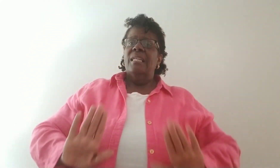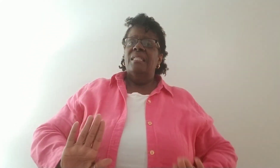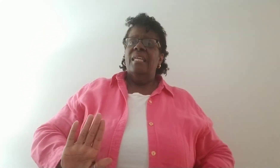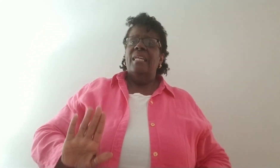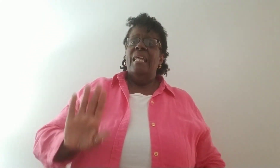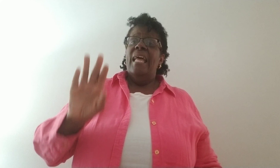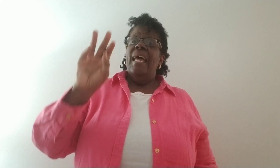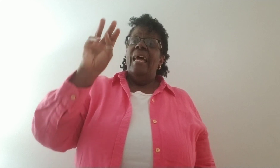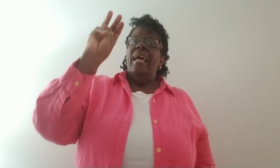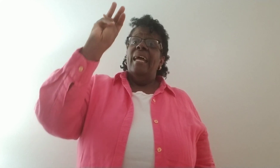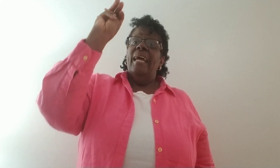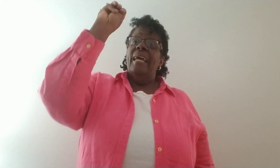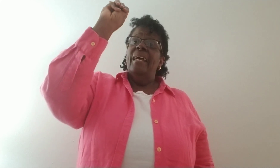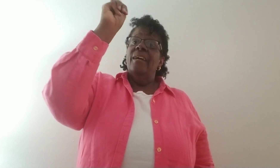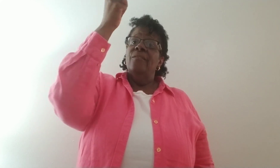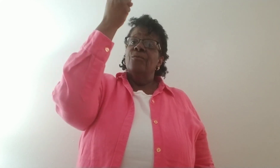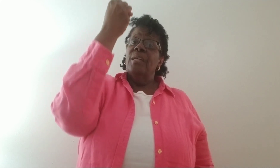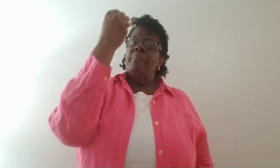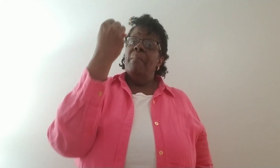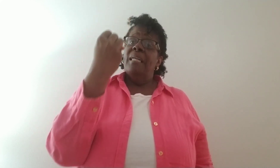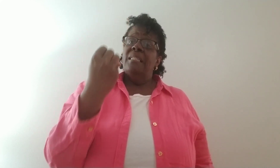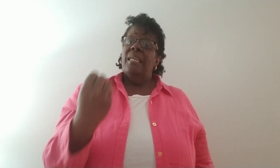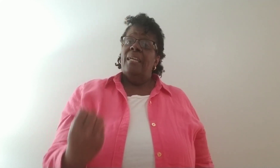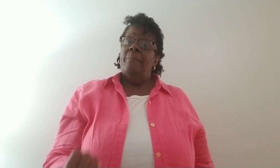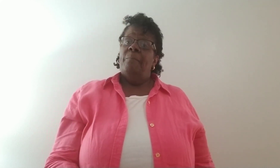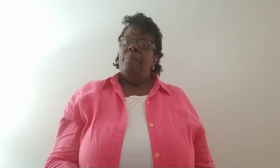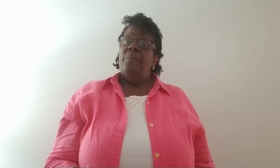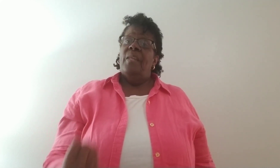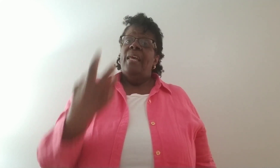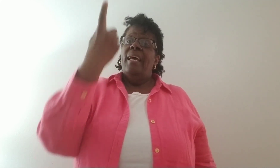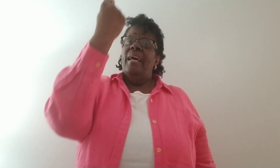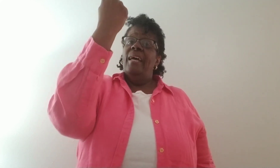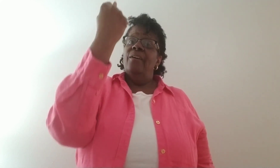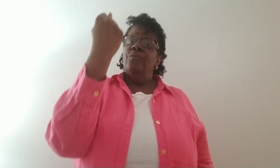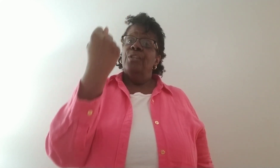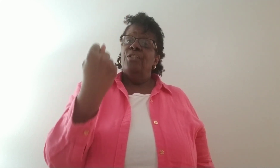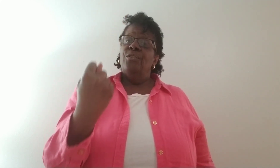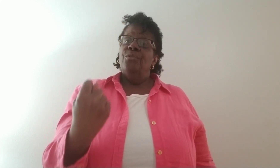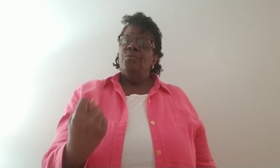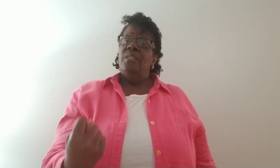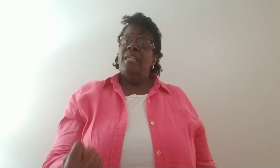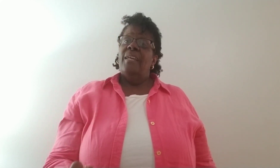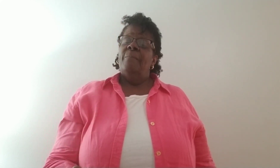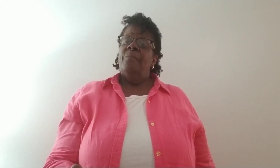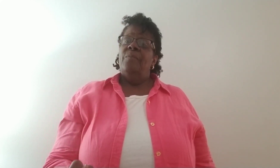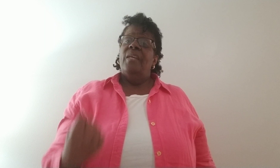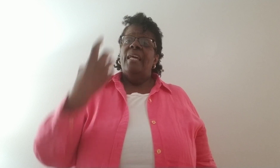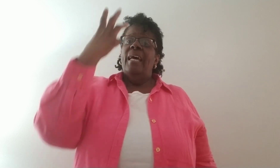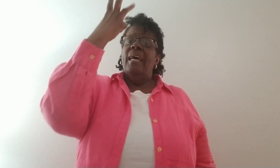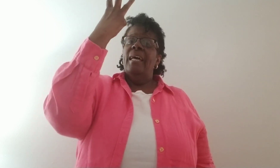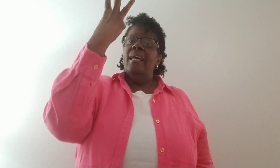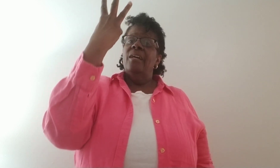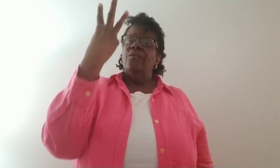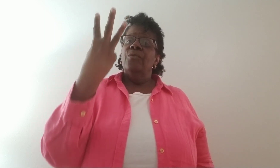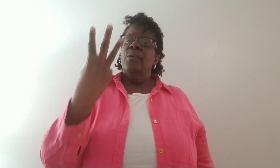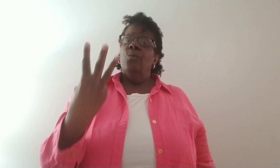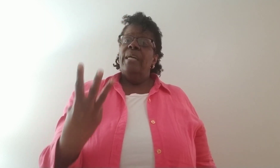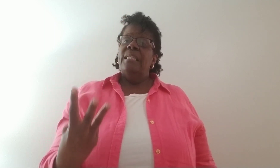every Sunday, every Monday, every Tuesday, every